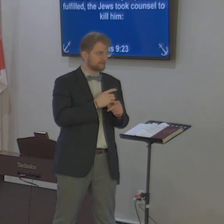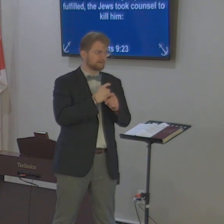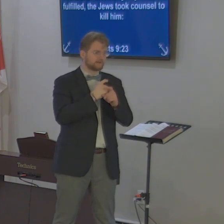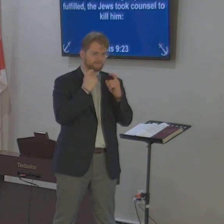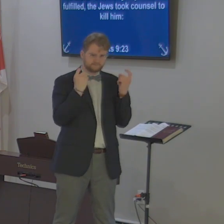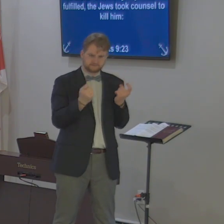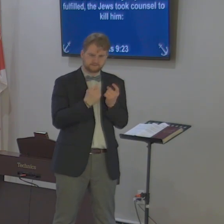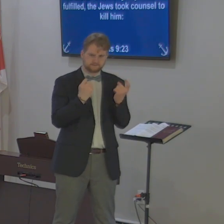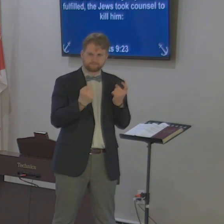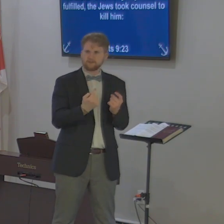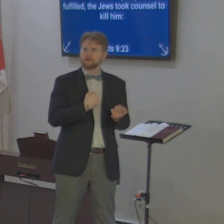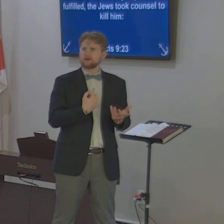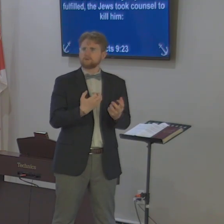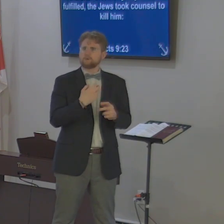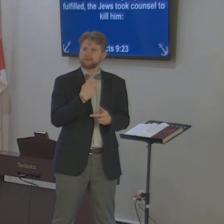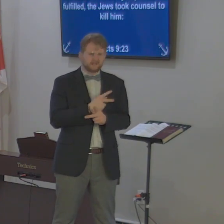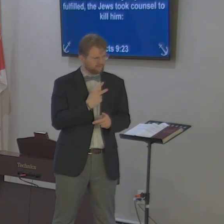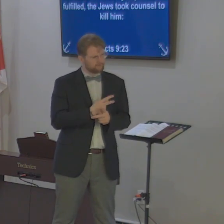I want to be careful.